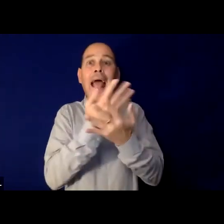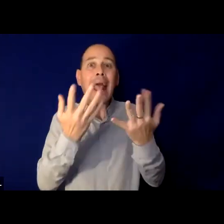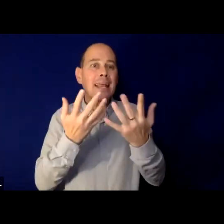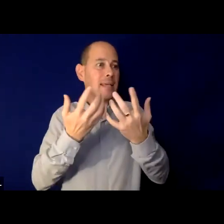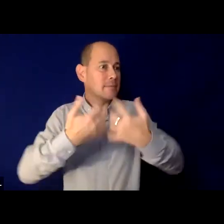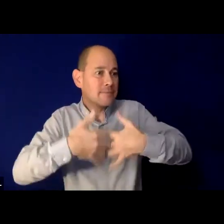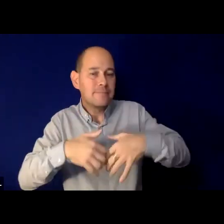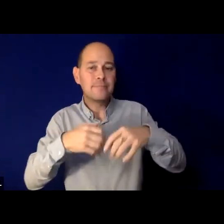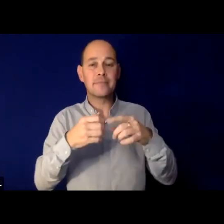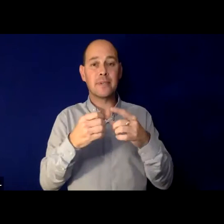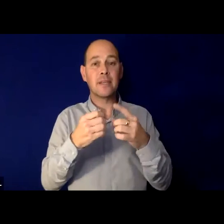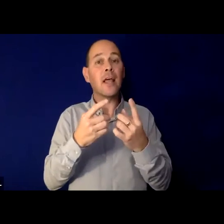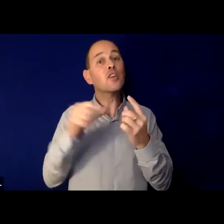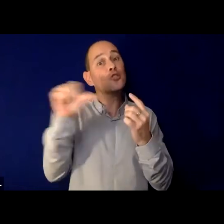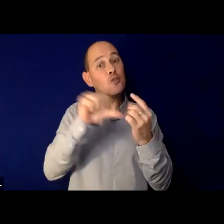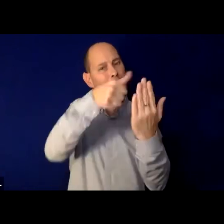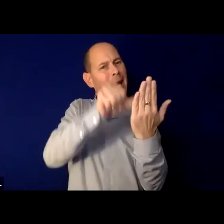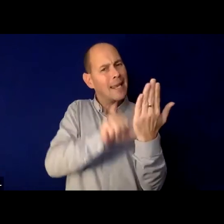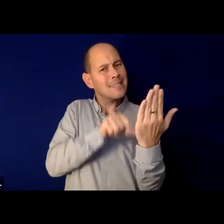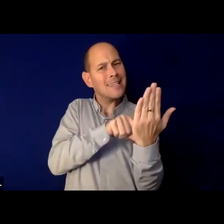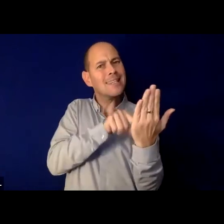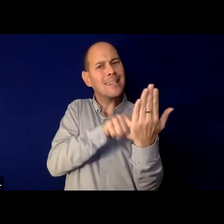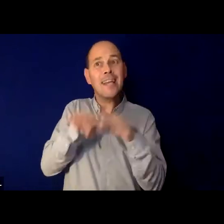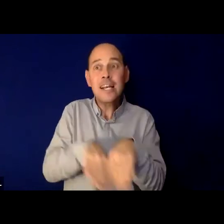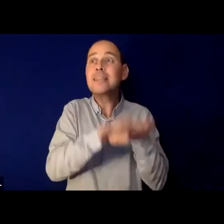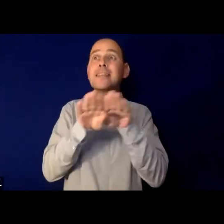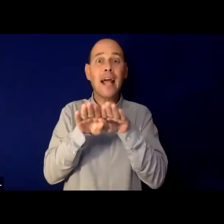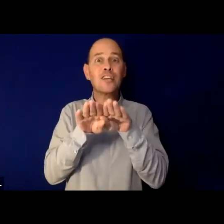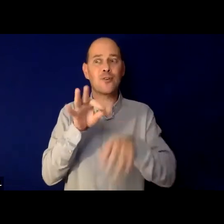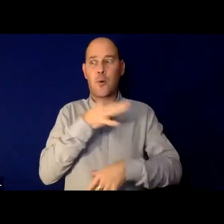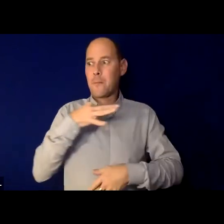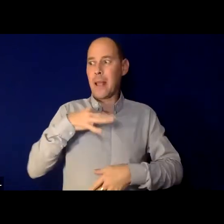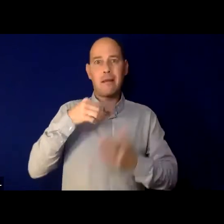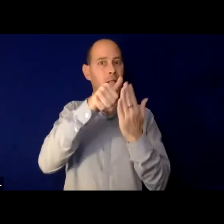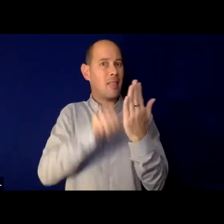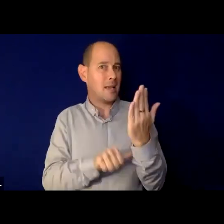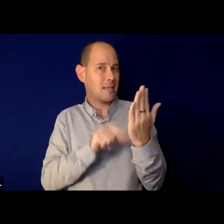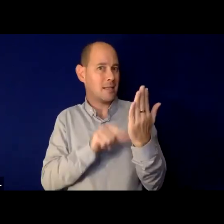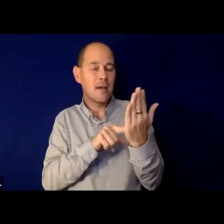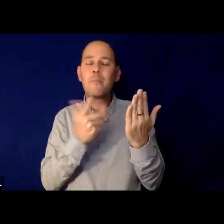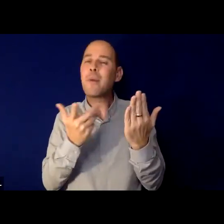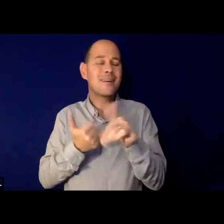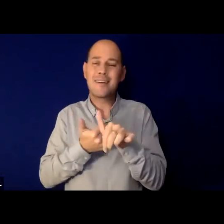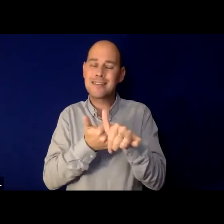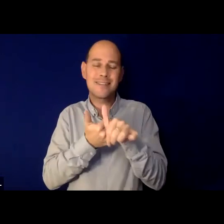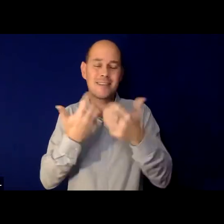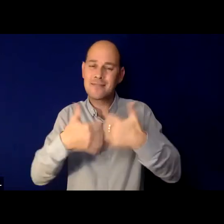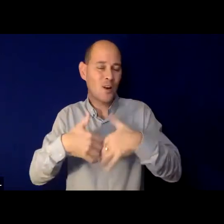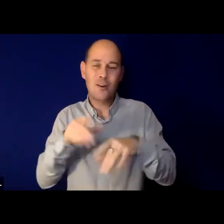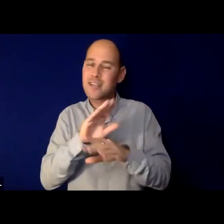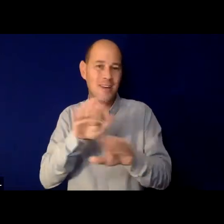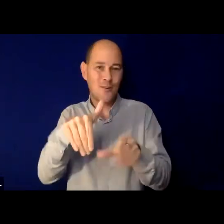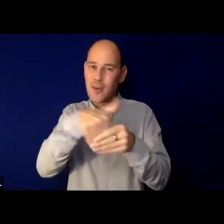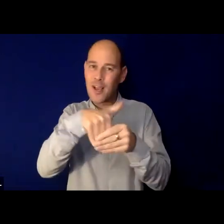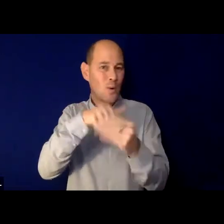or device should be listed in the national essential medical lists, but assistive technology products were not